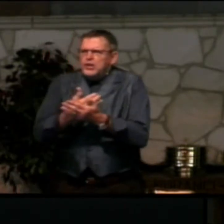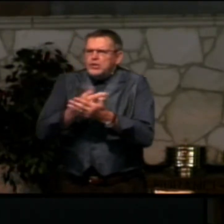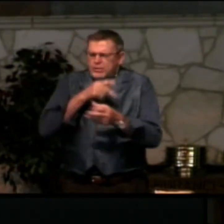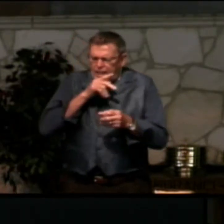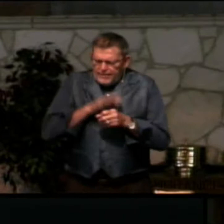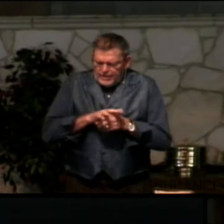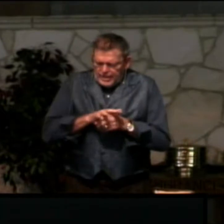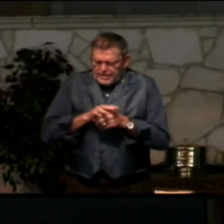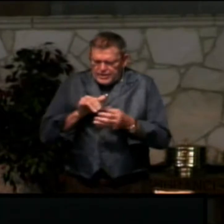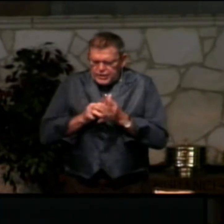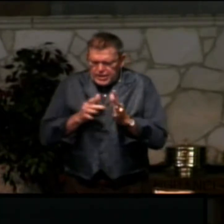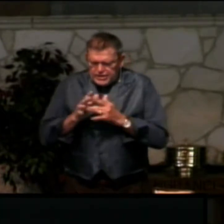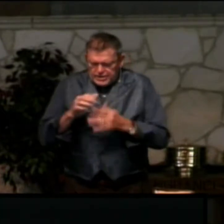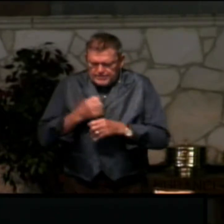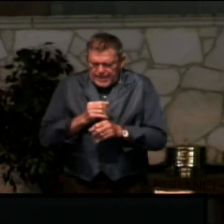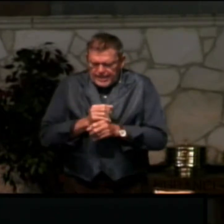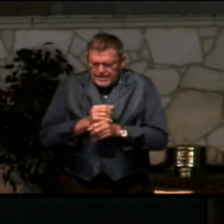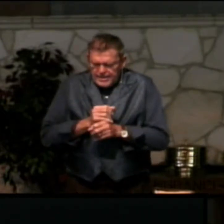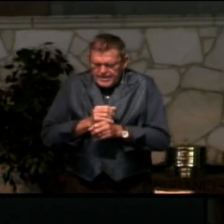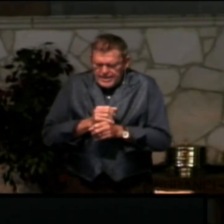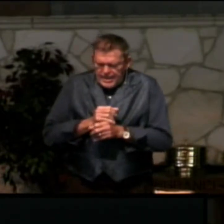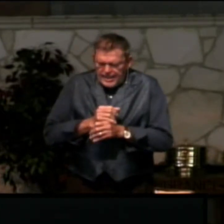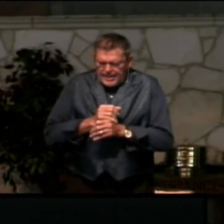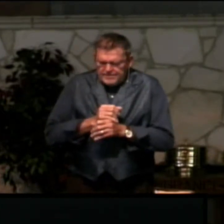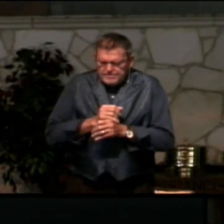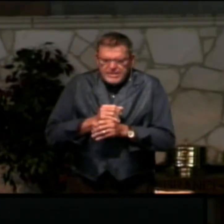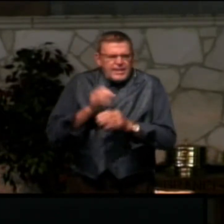The new covenant that Jesus made,